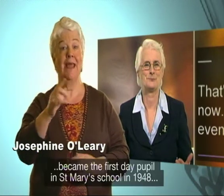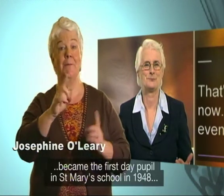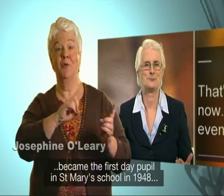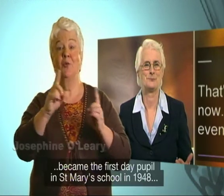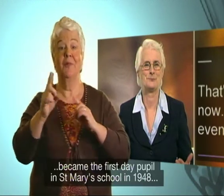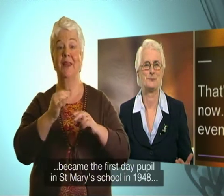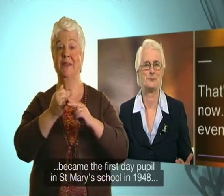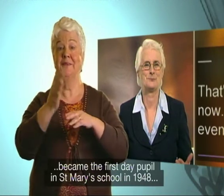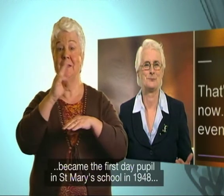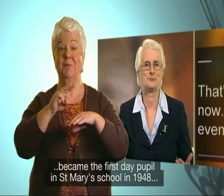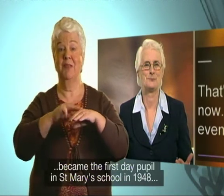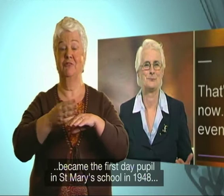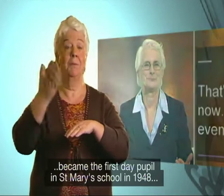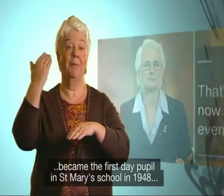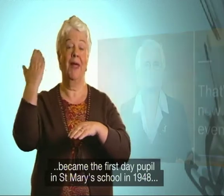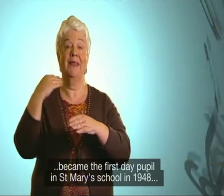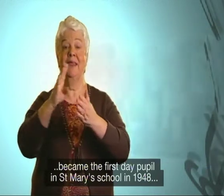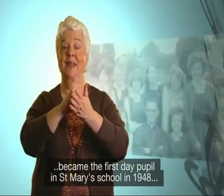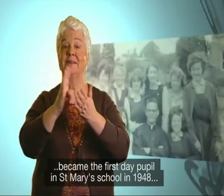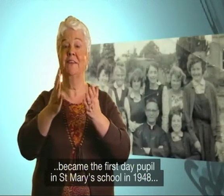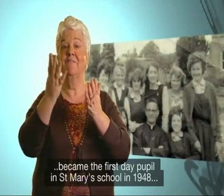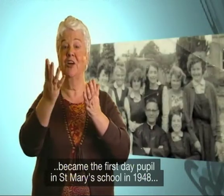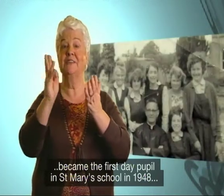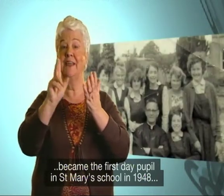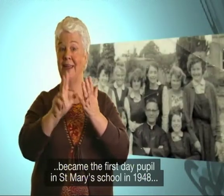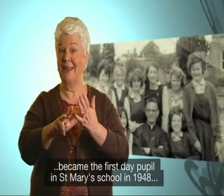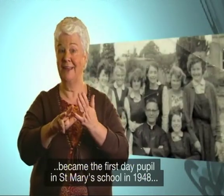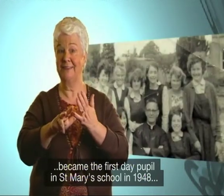became the first day pupil in St. Mary's School in 1948,